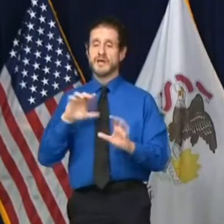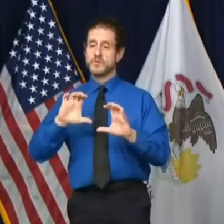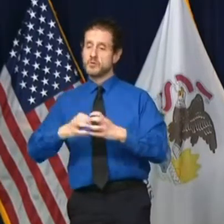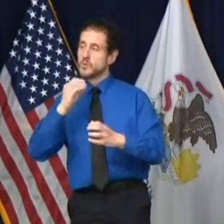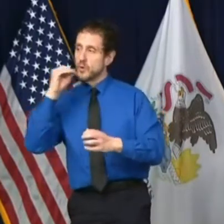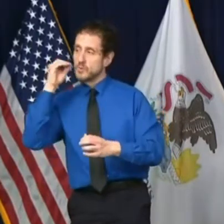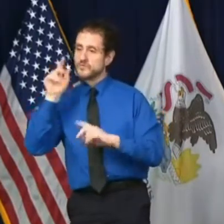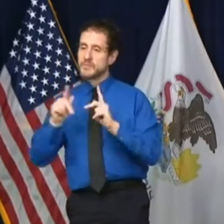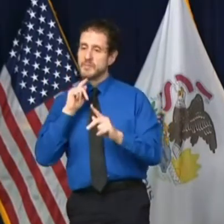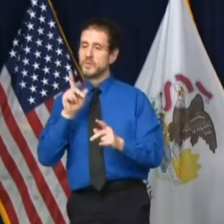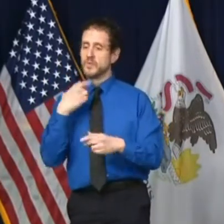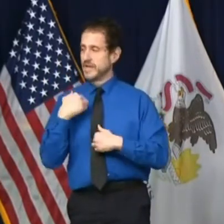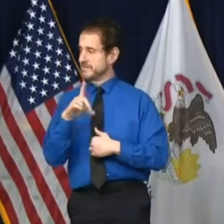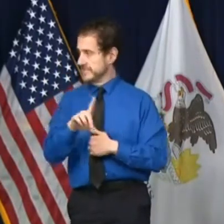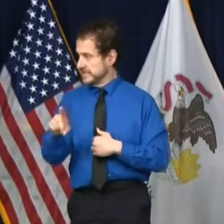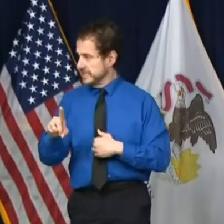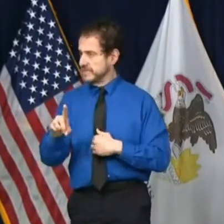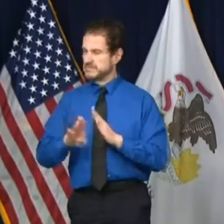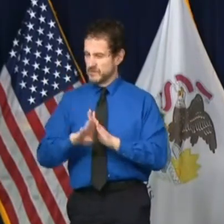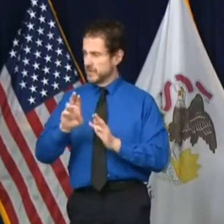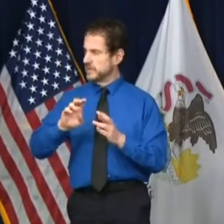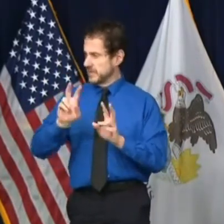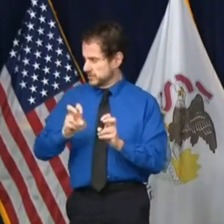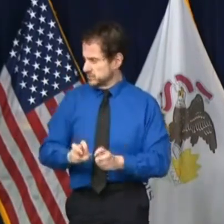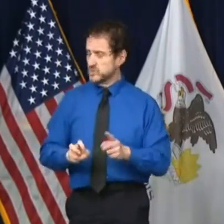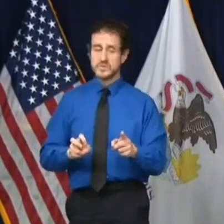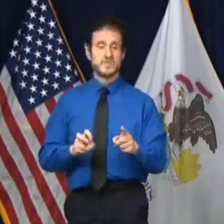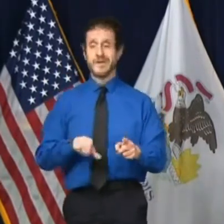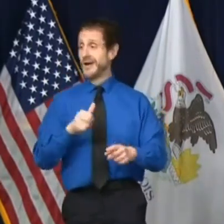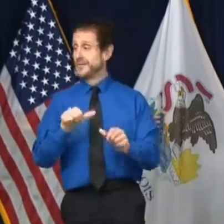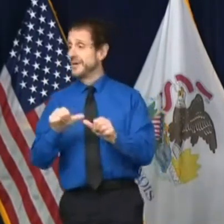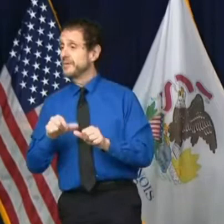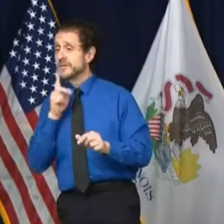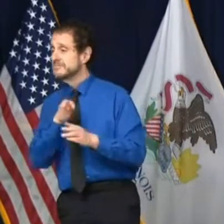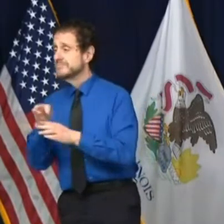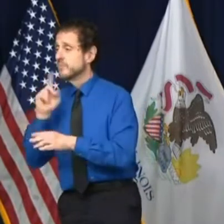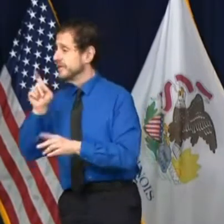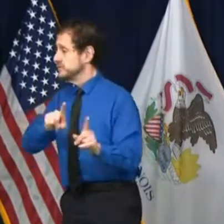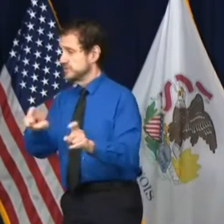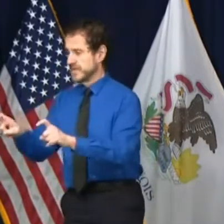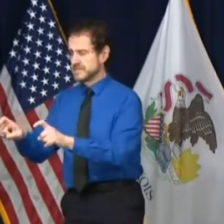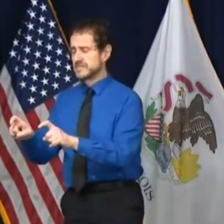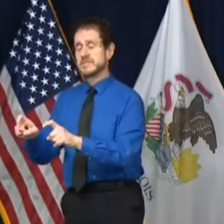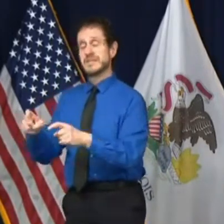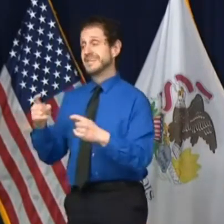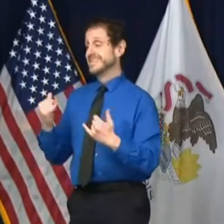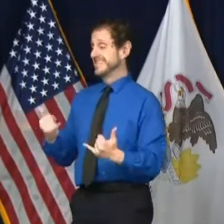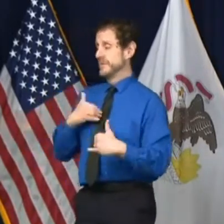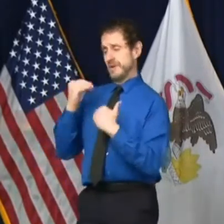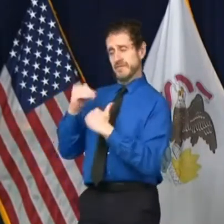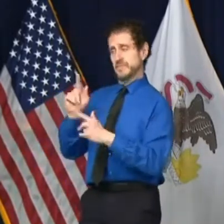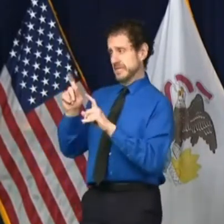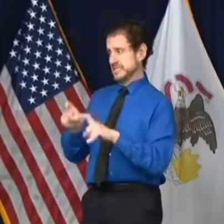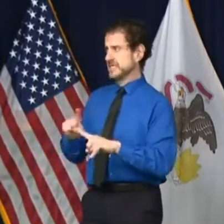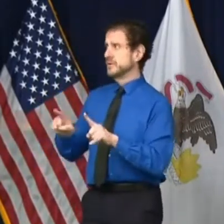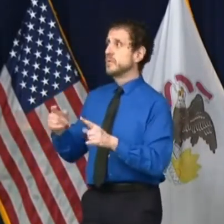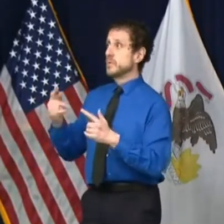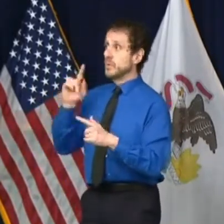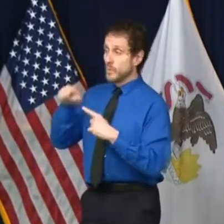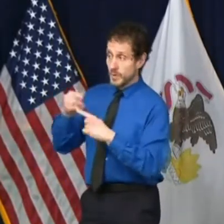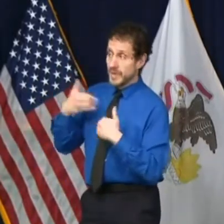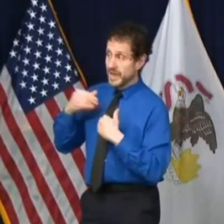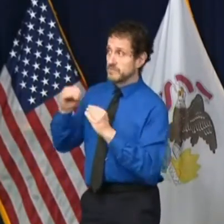and so many other areas that also need testing. So, again, it takes a lot more testing than we have today. Dave McKinney